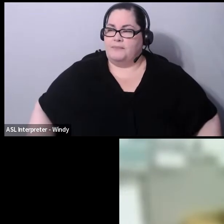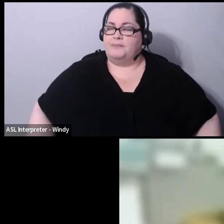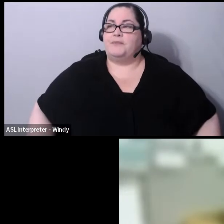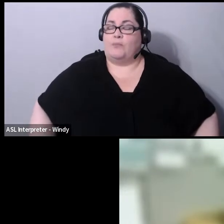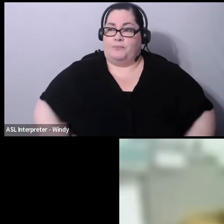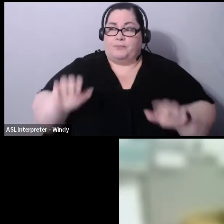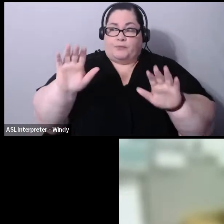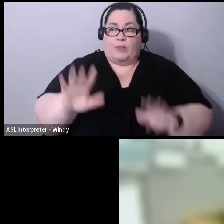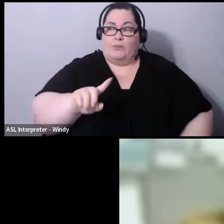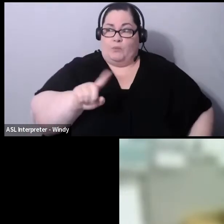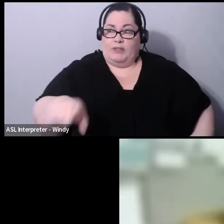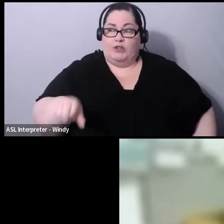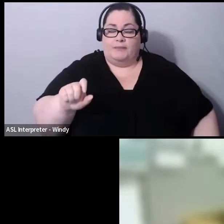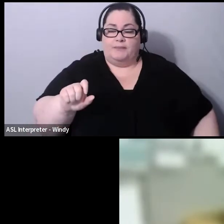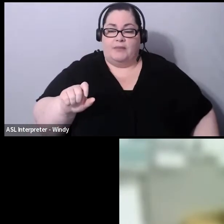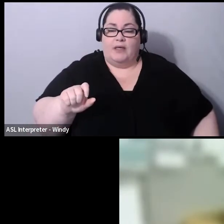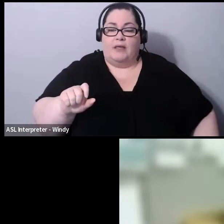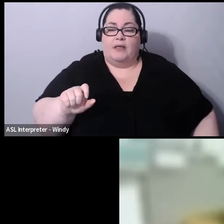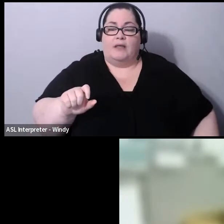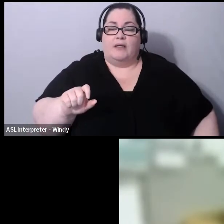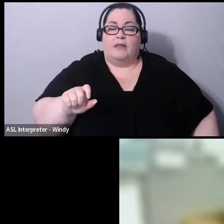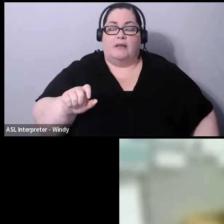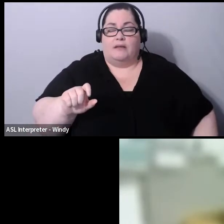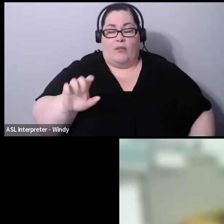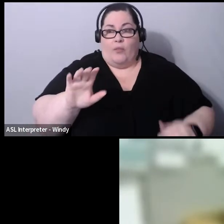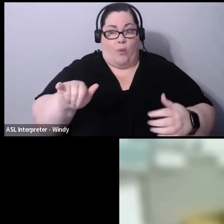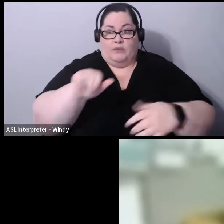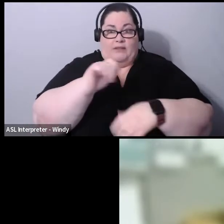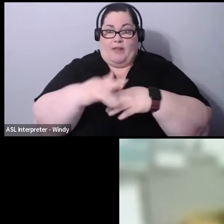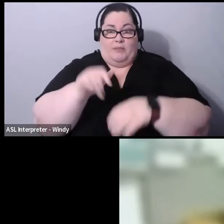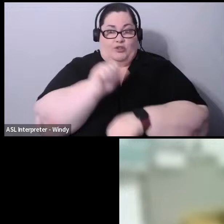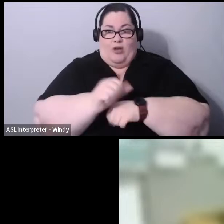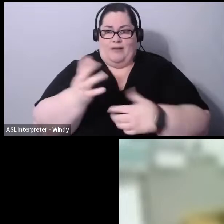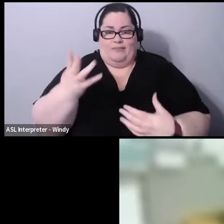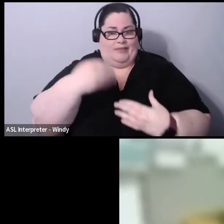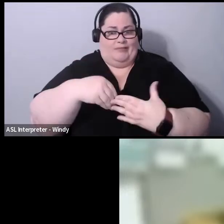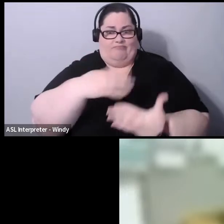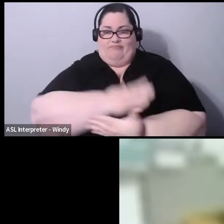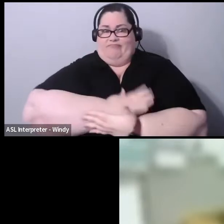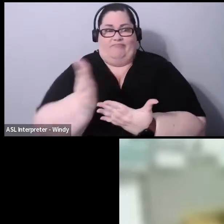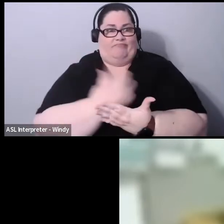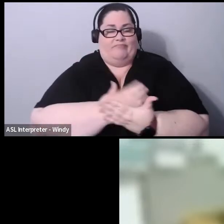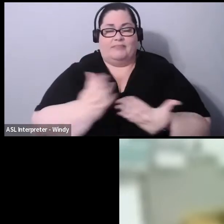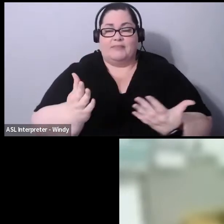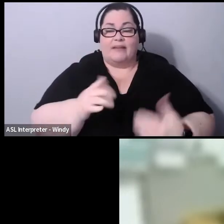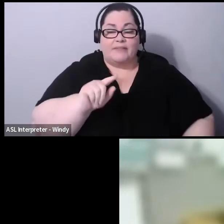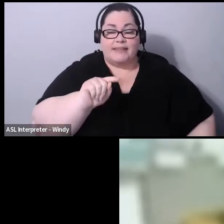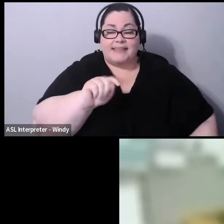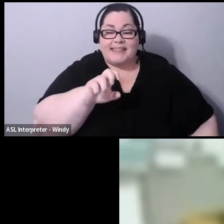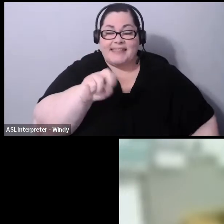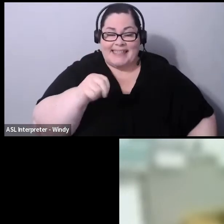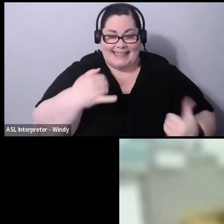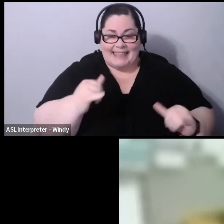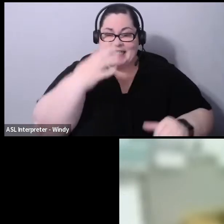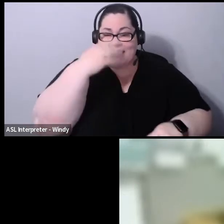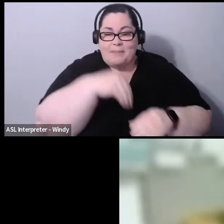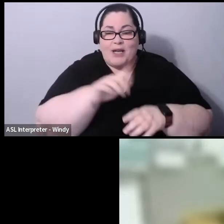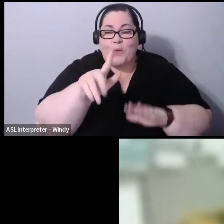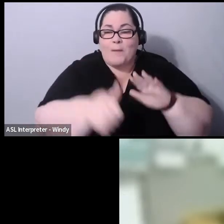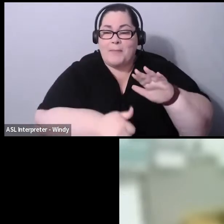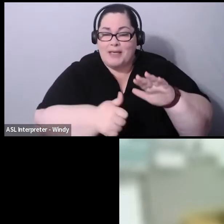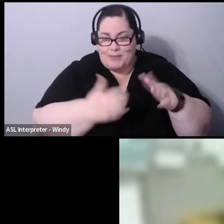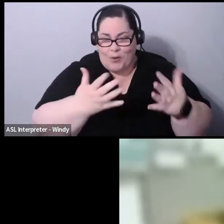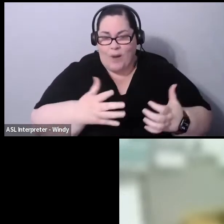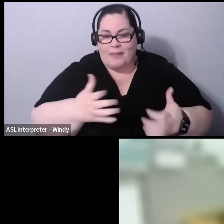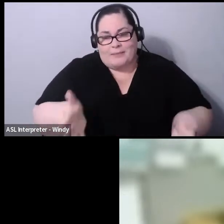question, Christy. Yes, the jobs do cover everything. So whether you have a teenager still sleeping in your basement and you would like them to have their